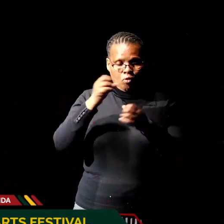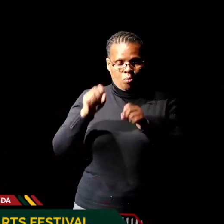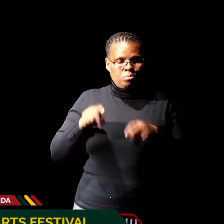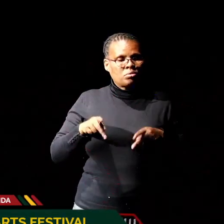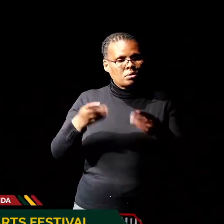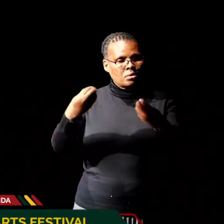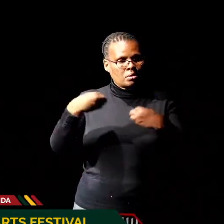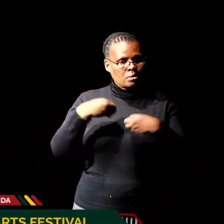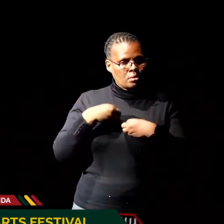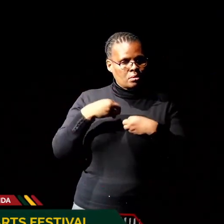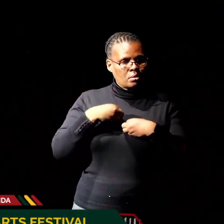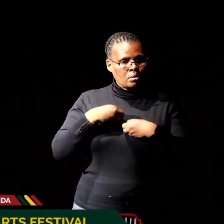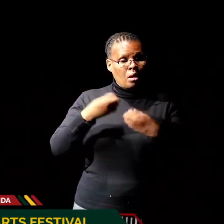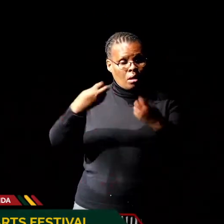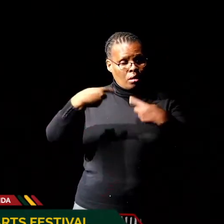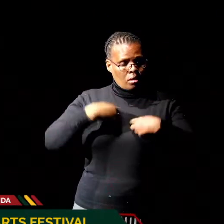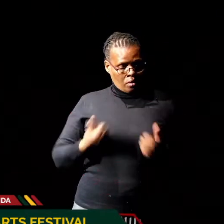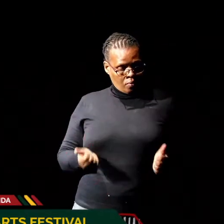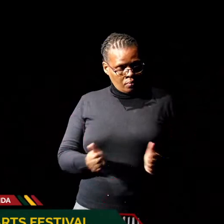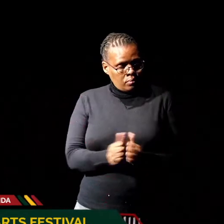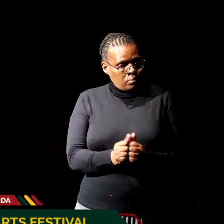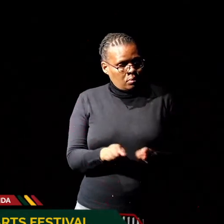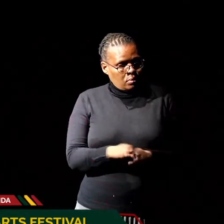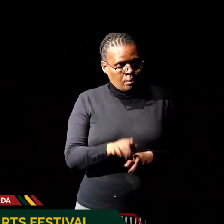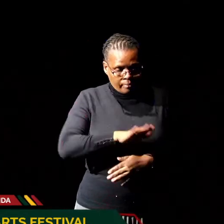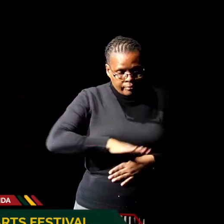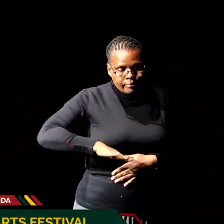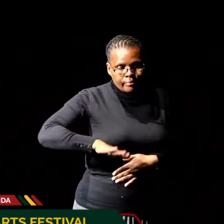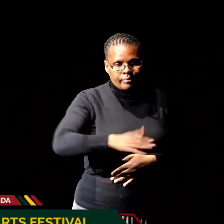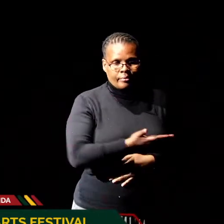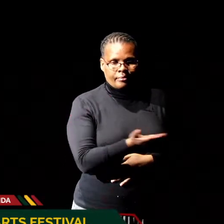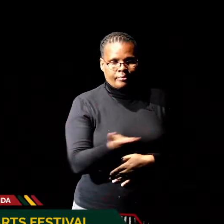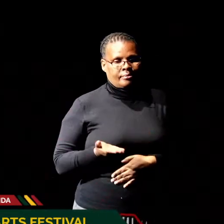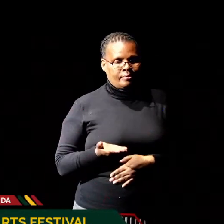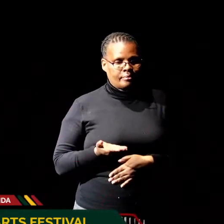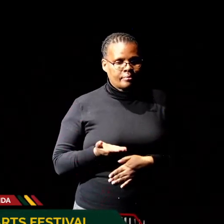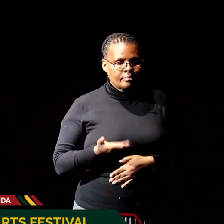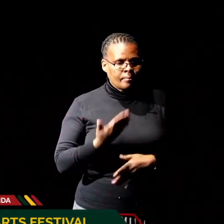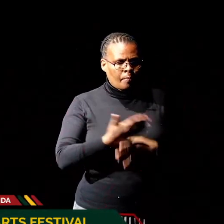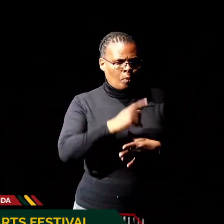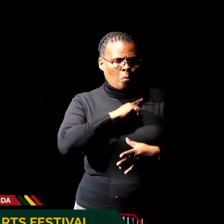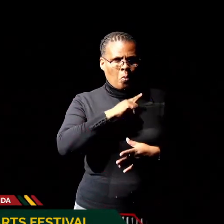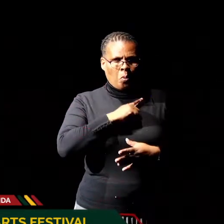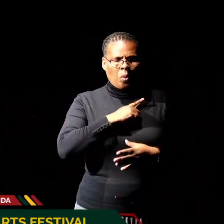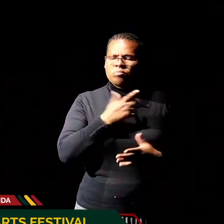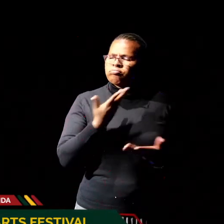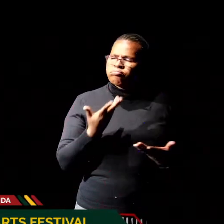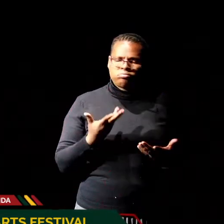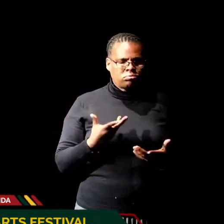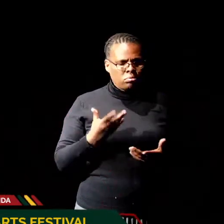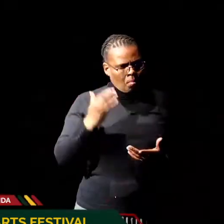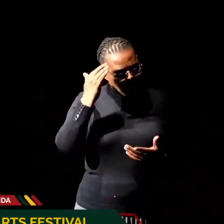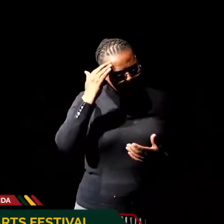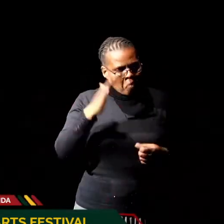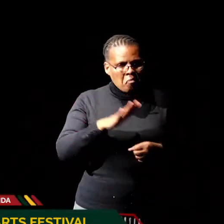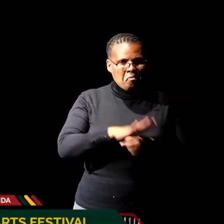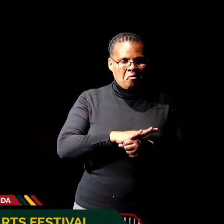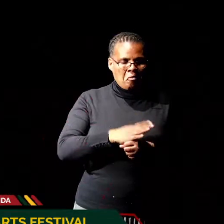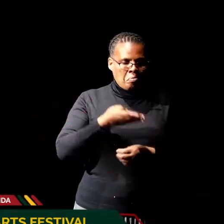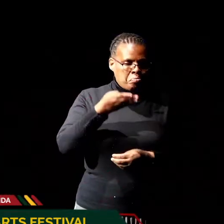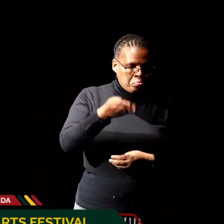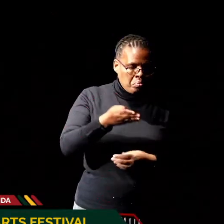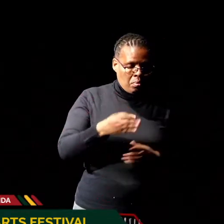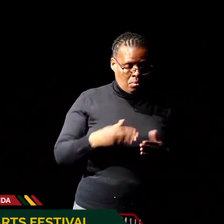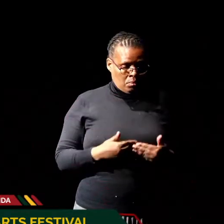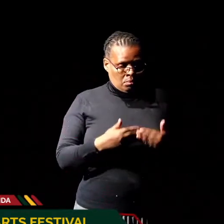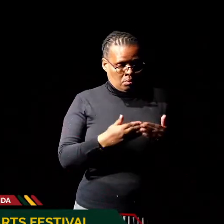opportunity of bringing us together at this place. We are mindful of your presence as we start this